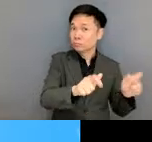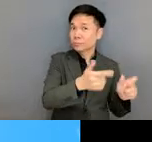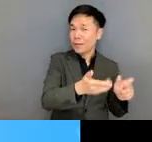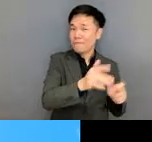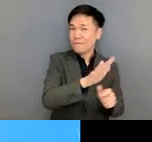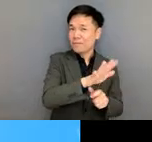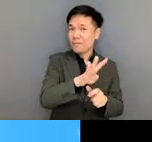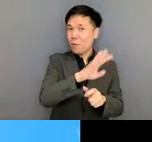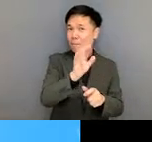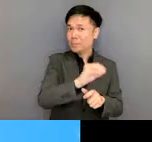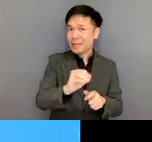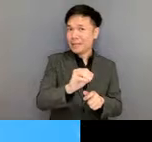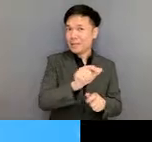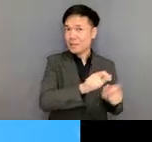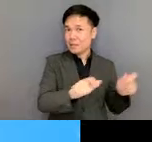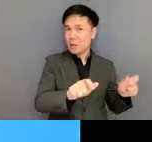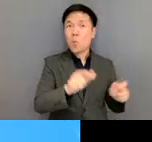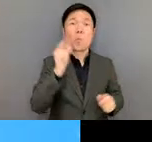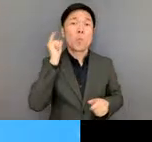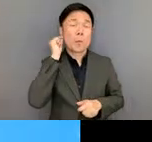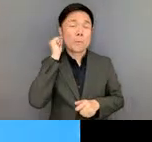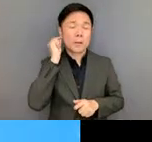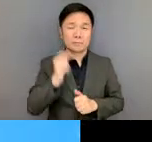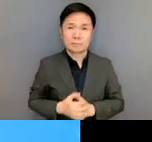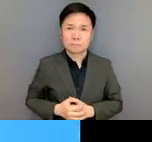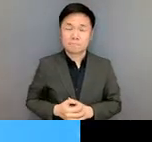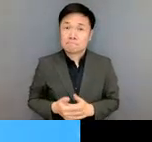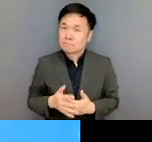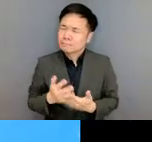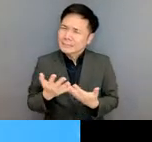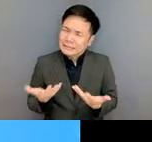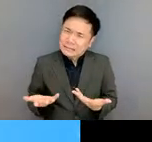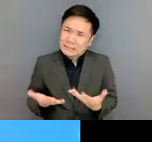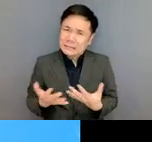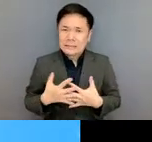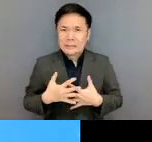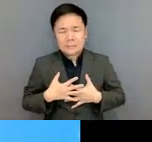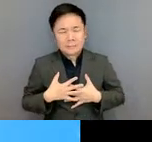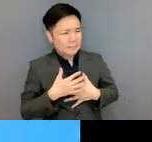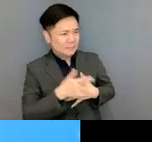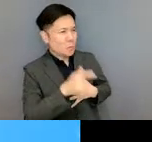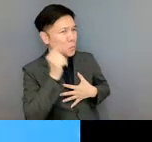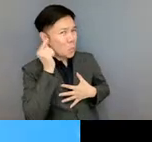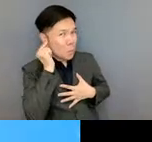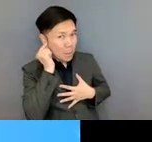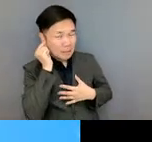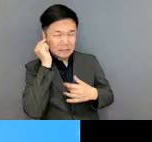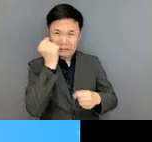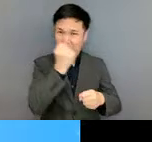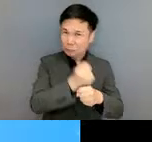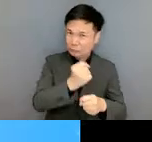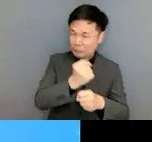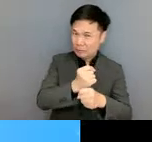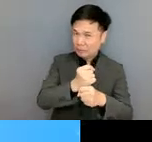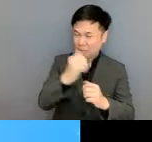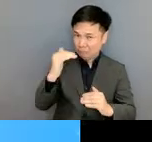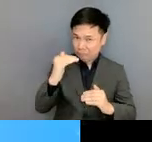Yet, they often face profound inequalities. Women